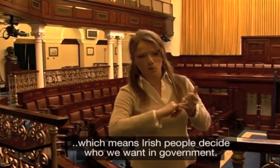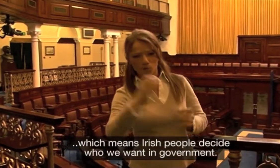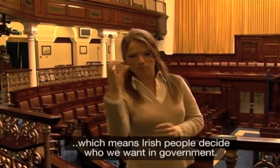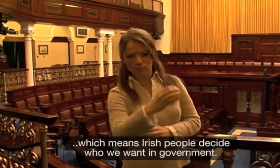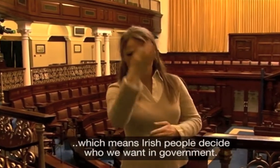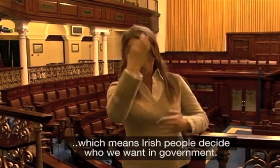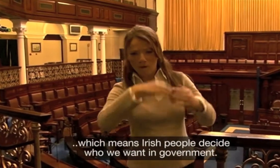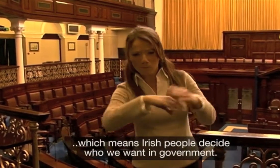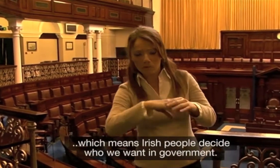in government.